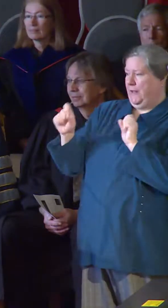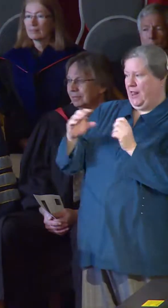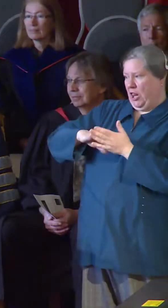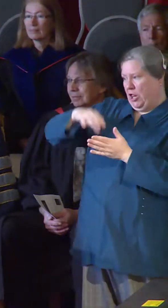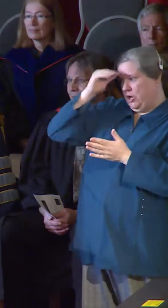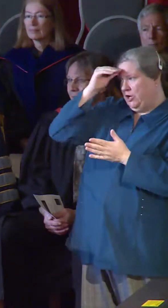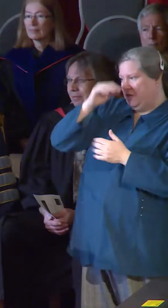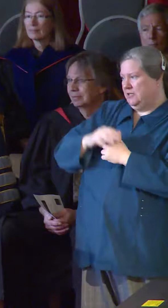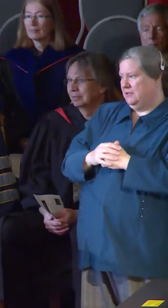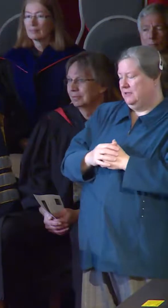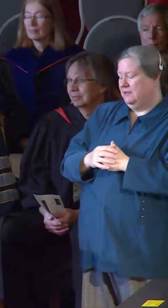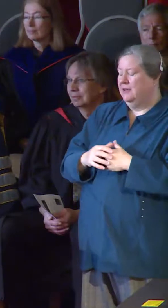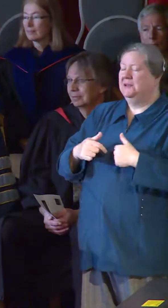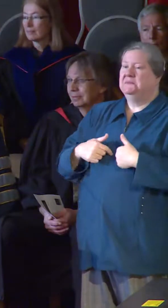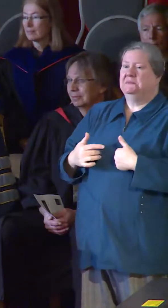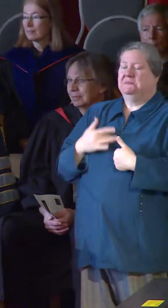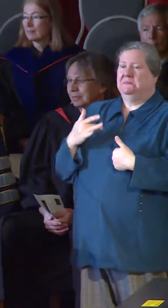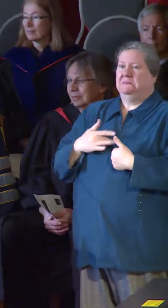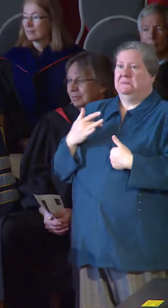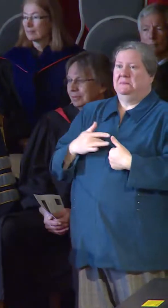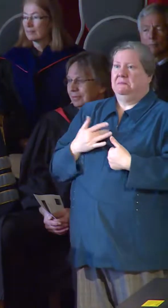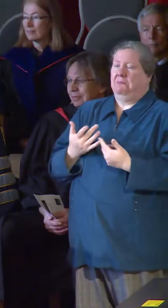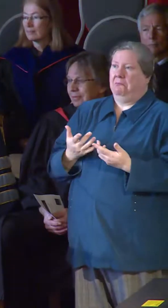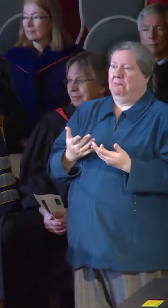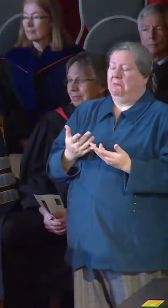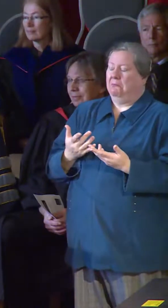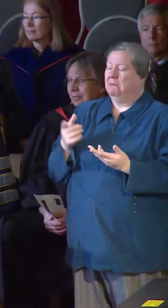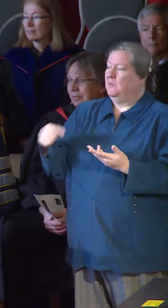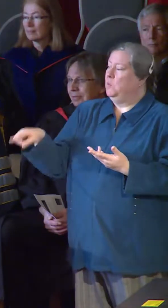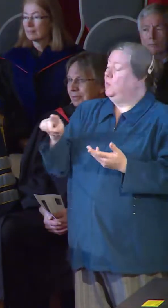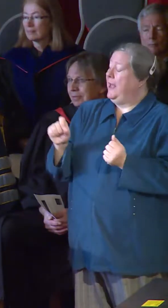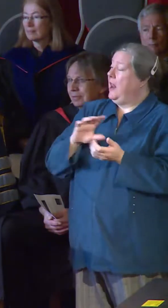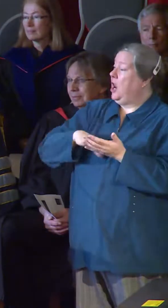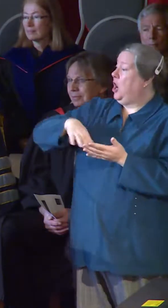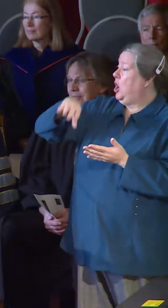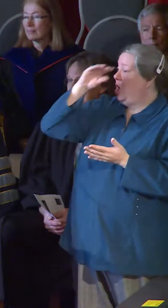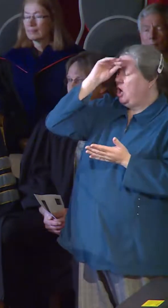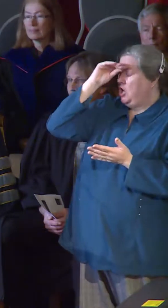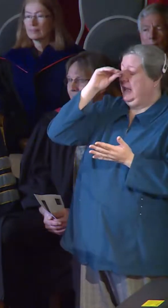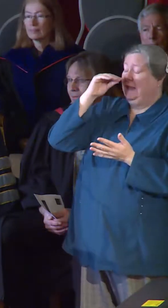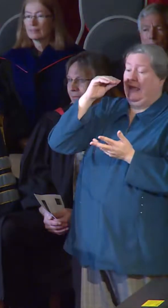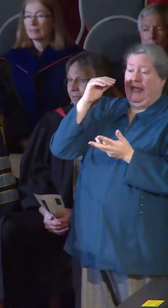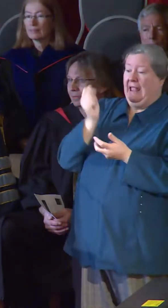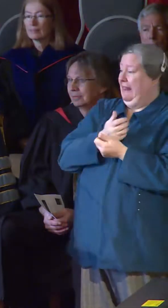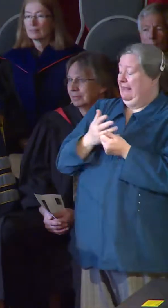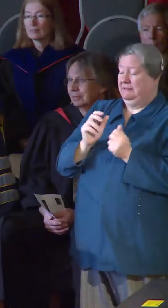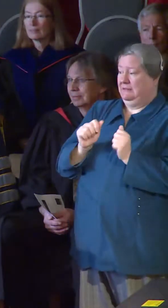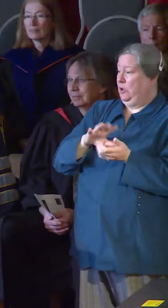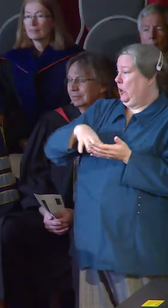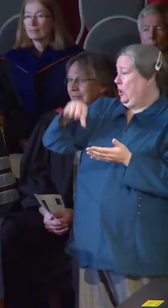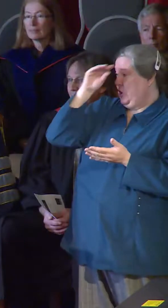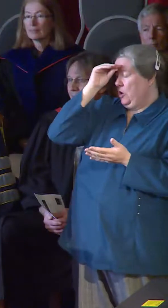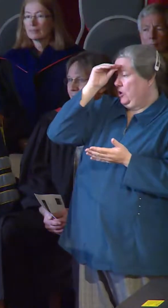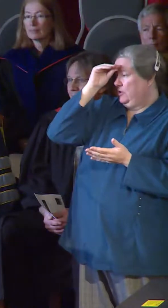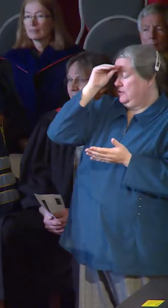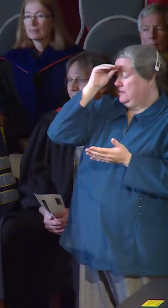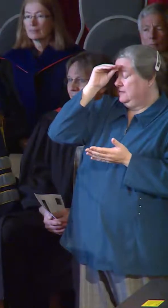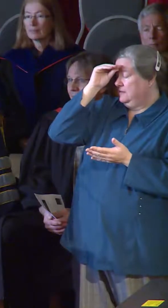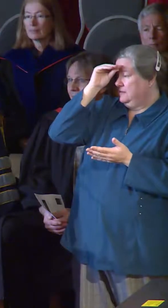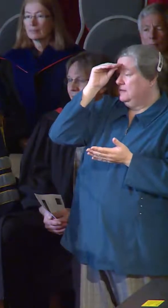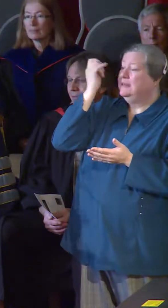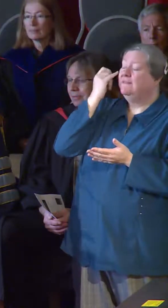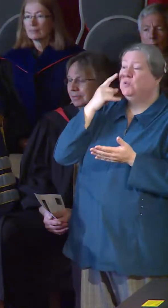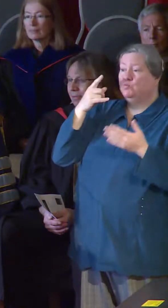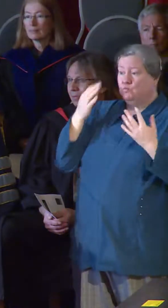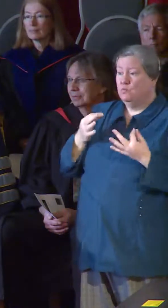I'm actually convinced that one can learn almost anything, and that one puts one's mind